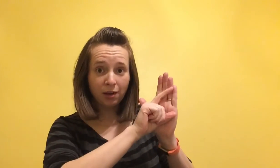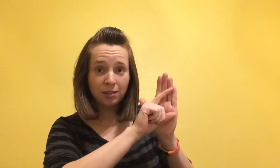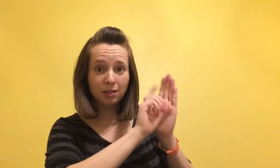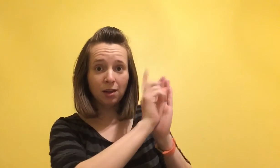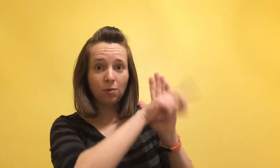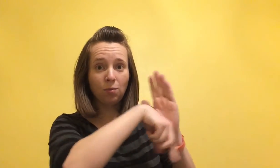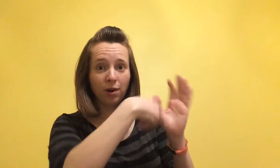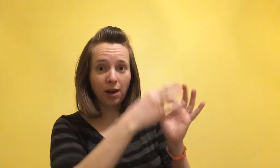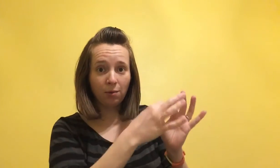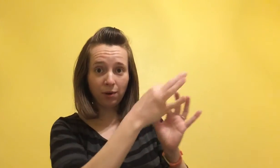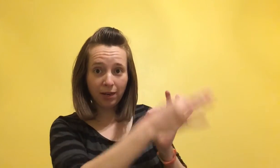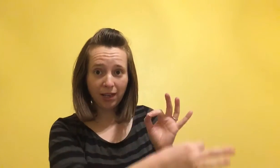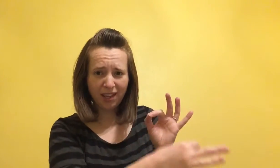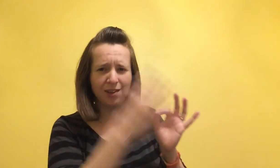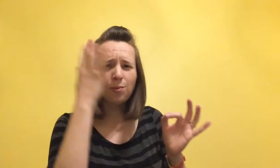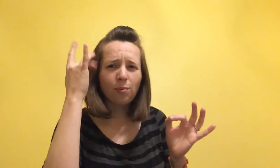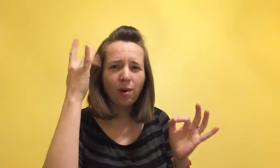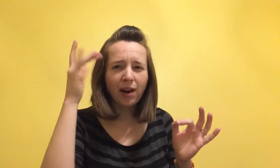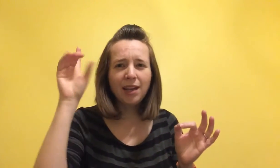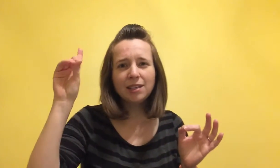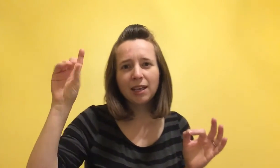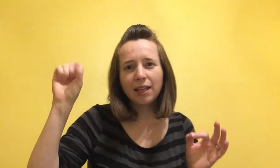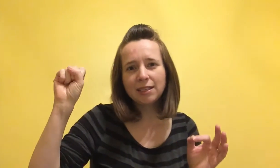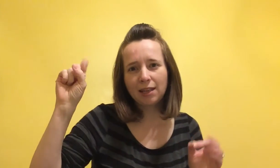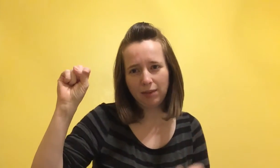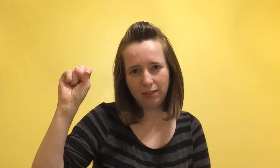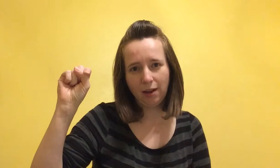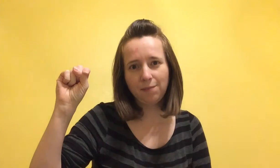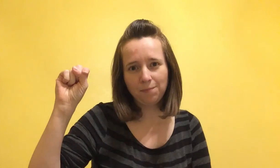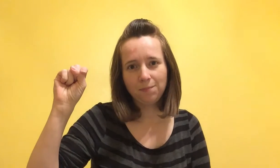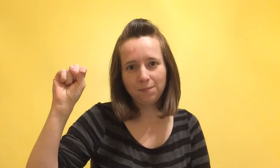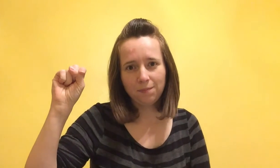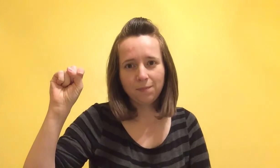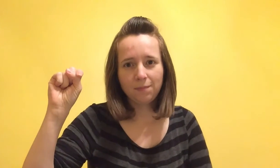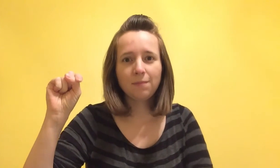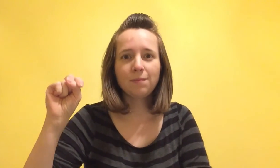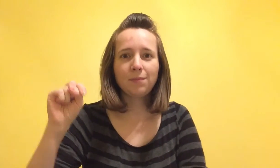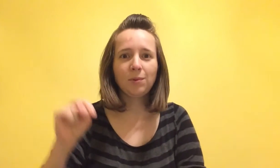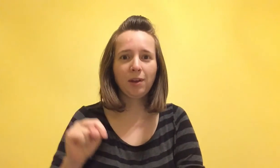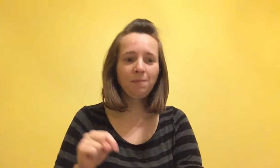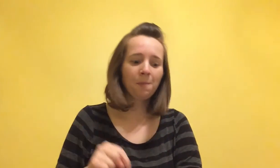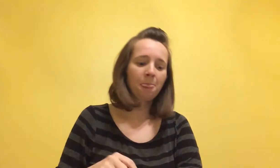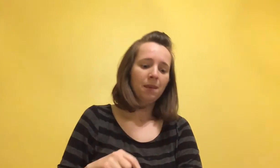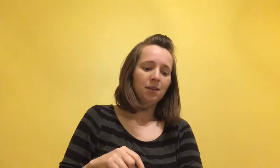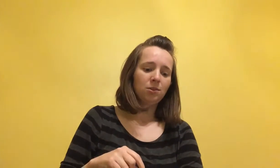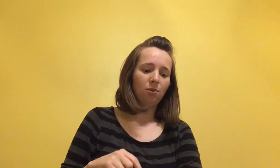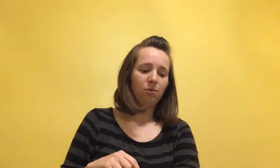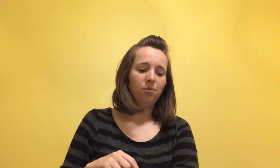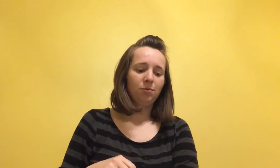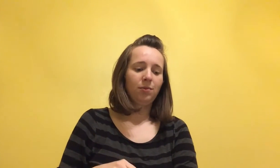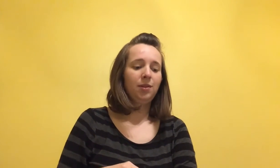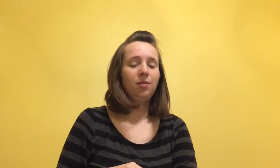clocks, 1 hour ahead, Y, daylight savings time. Okay? So we